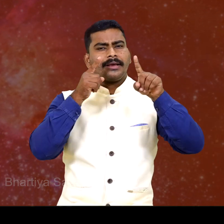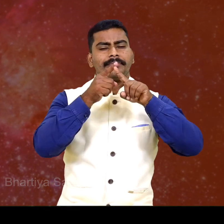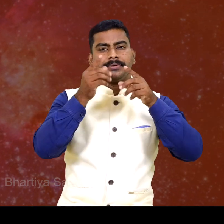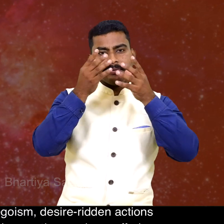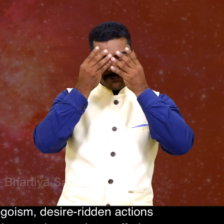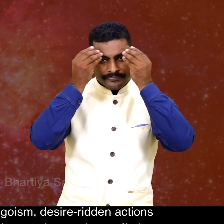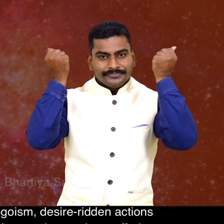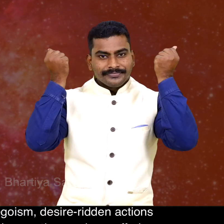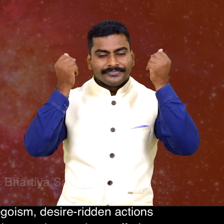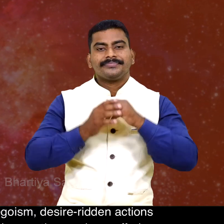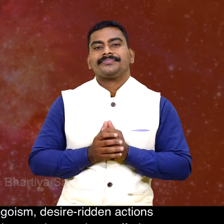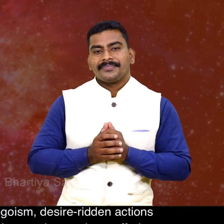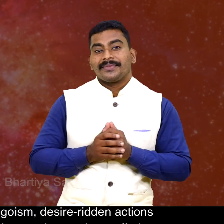Due to egoism,